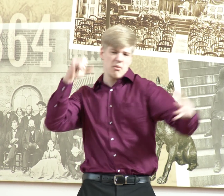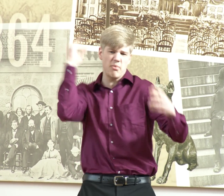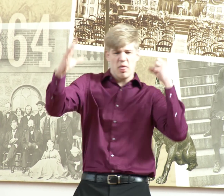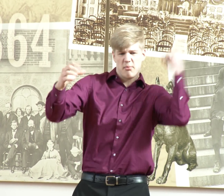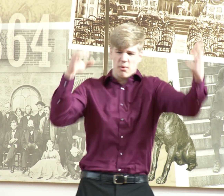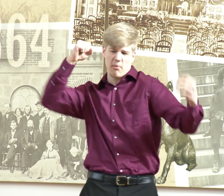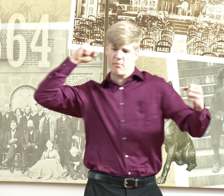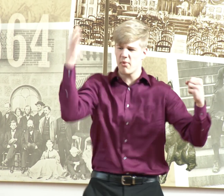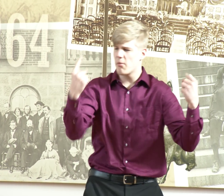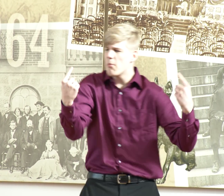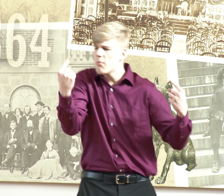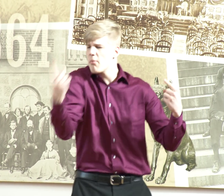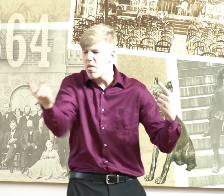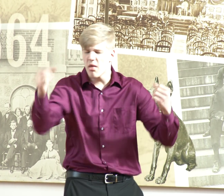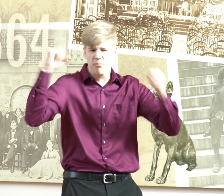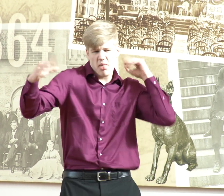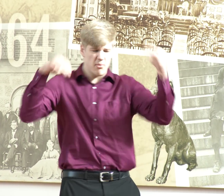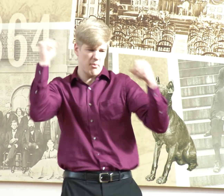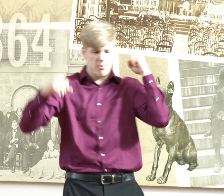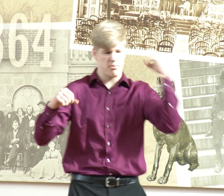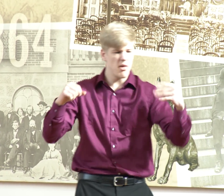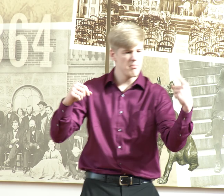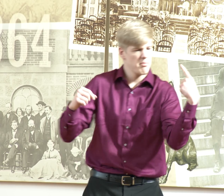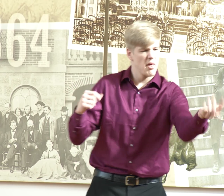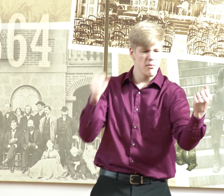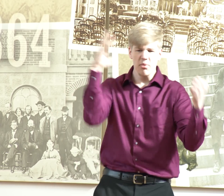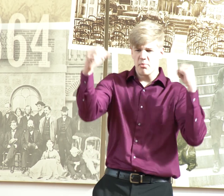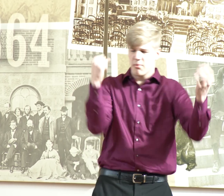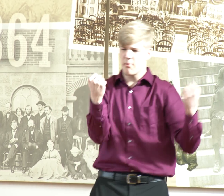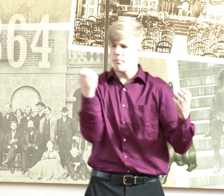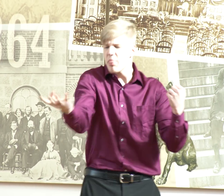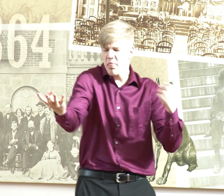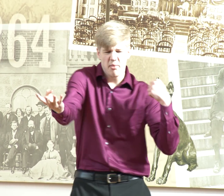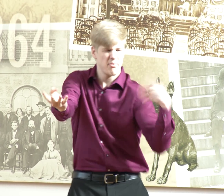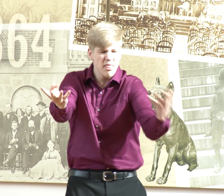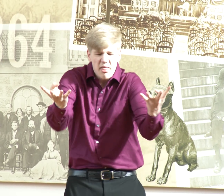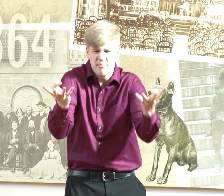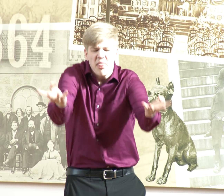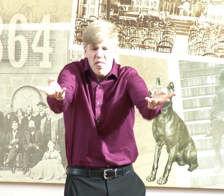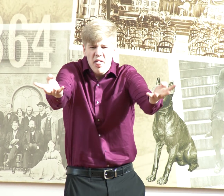beget a temperance that may give it smoothness.